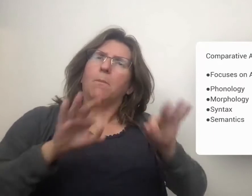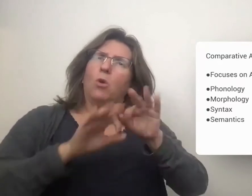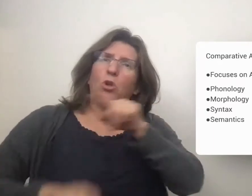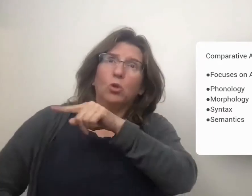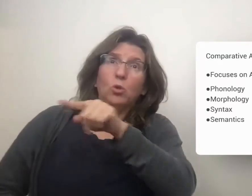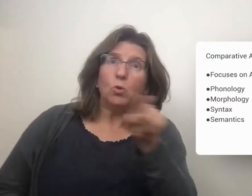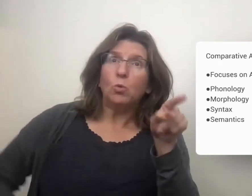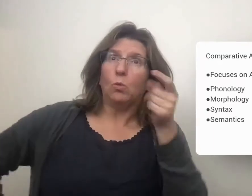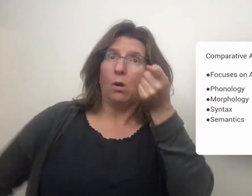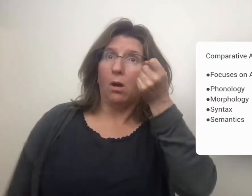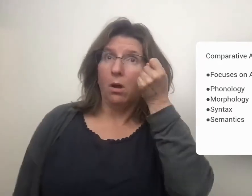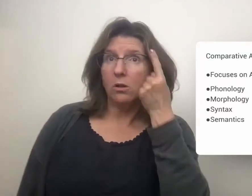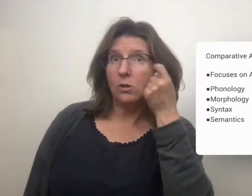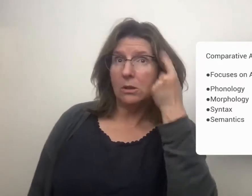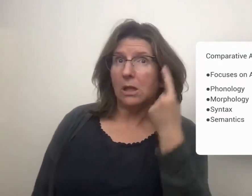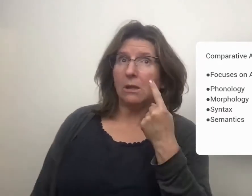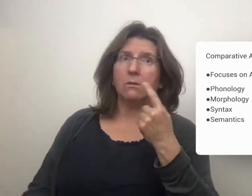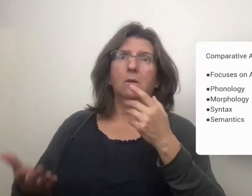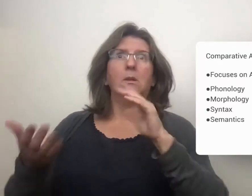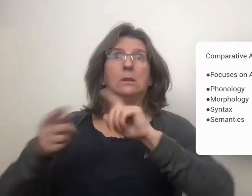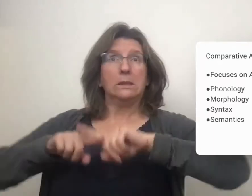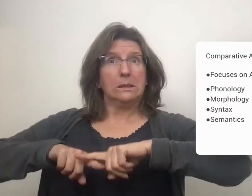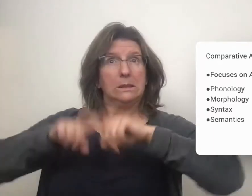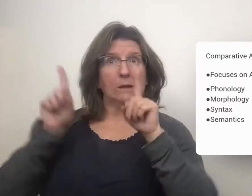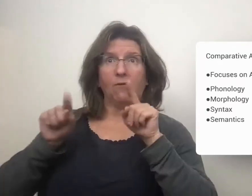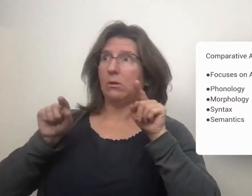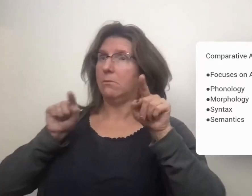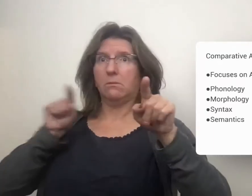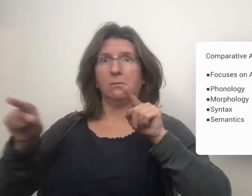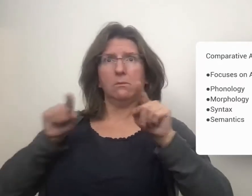point you may have a deaf student in your class.